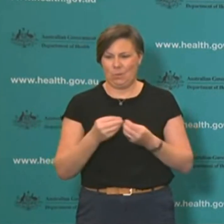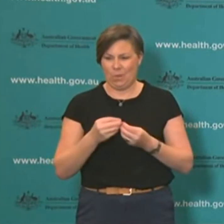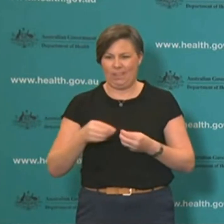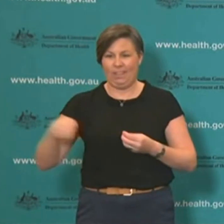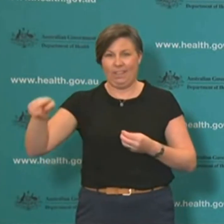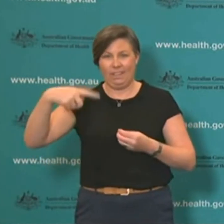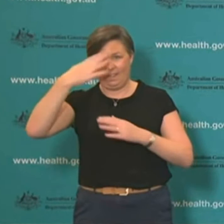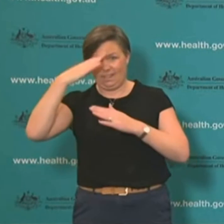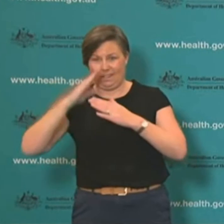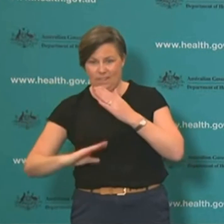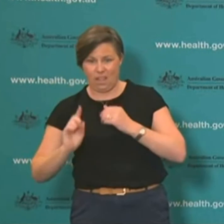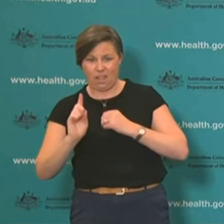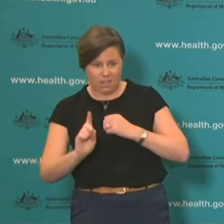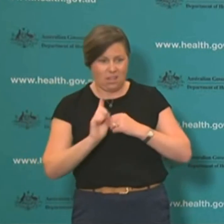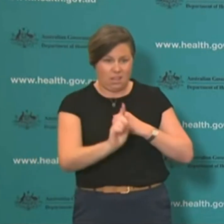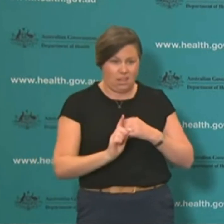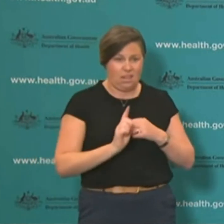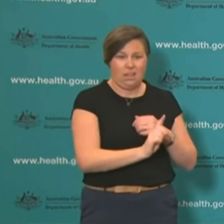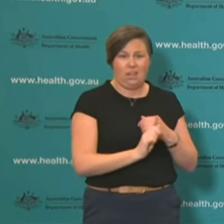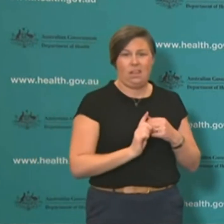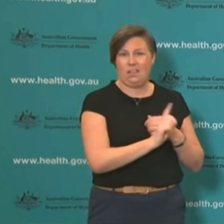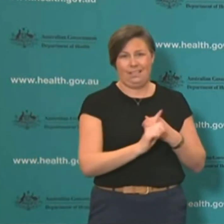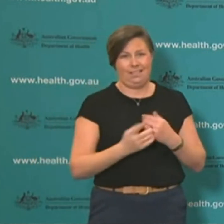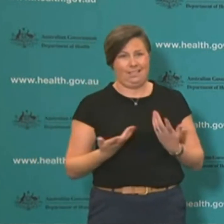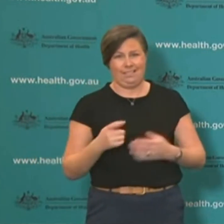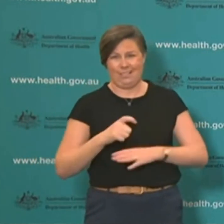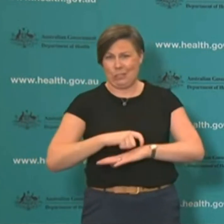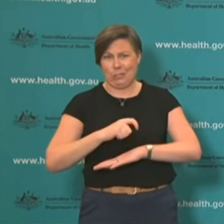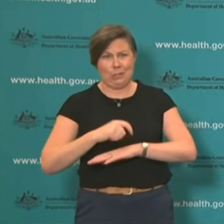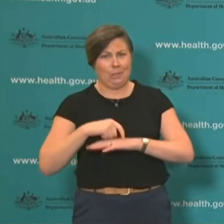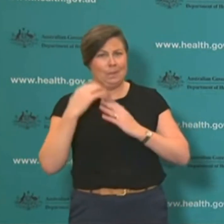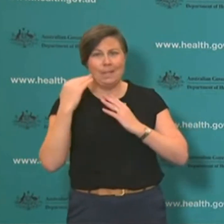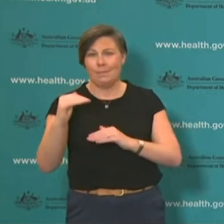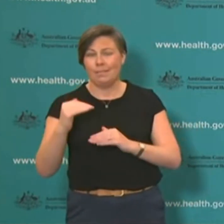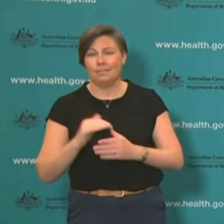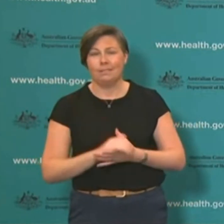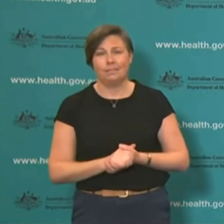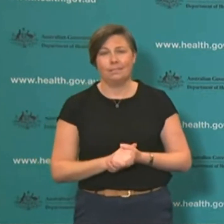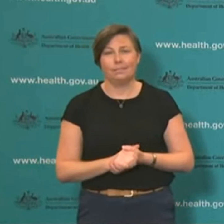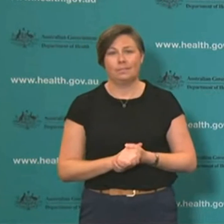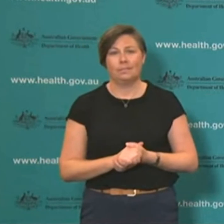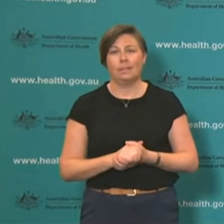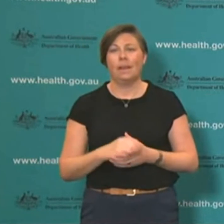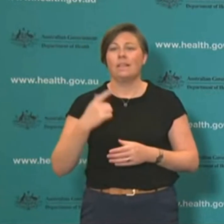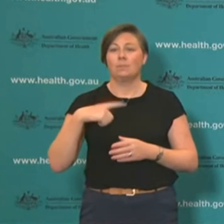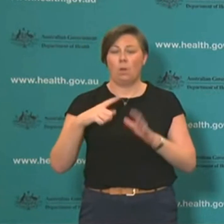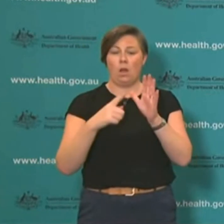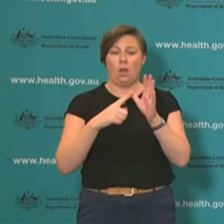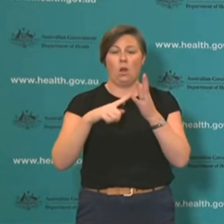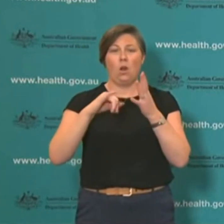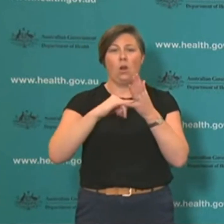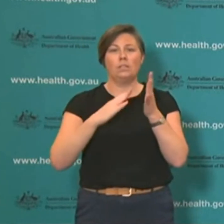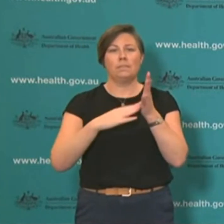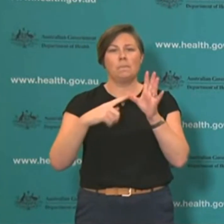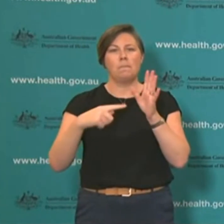control advice in a very short period of time. That said, one of the functions of the AUSMAT flying squads,